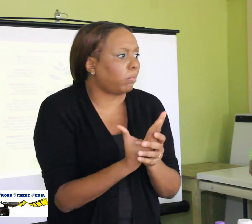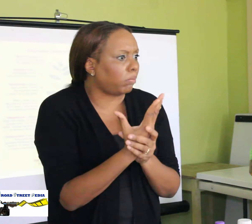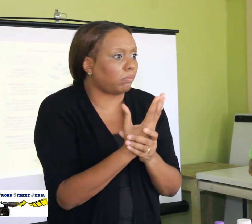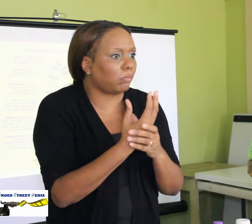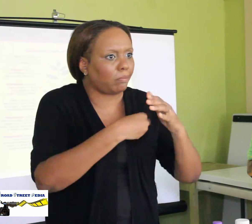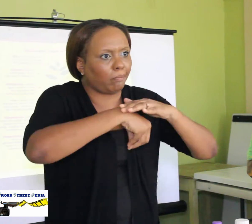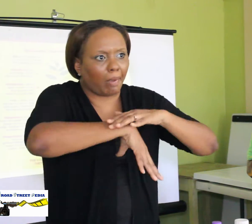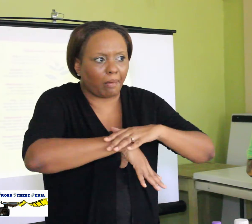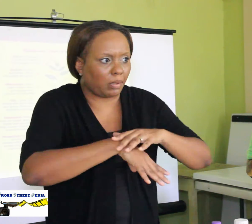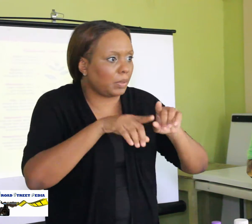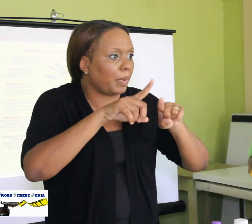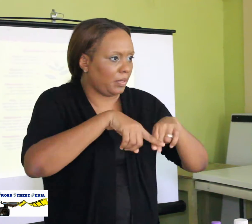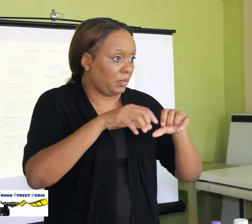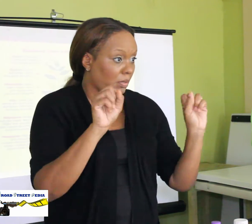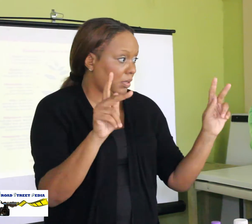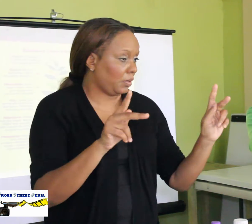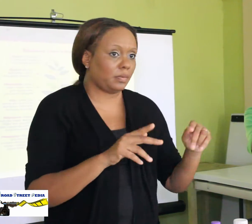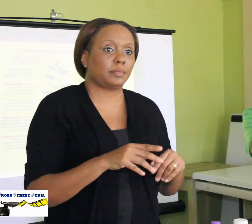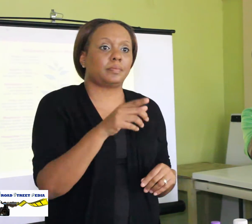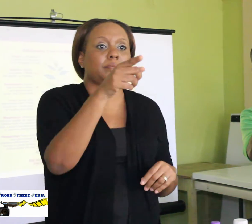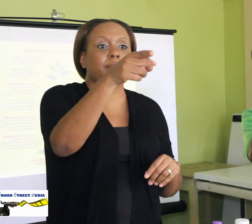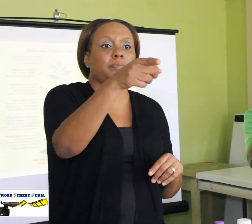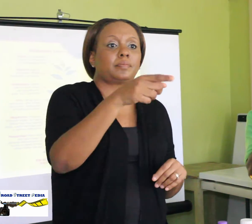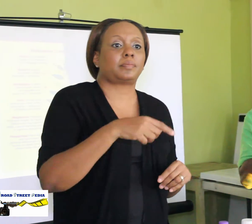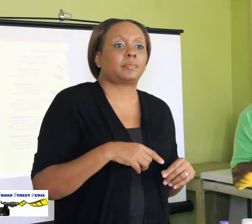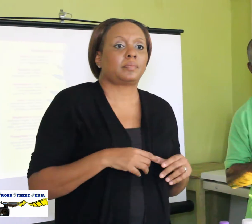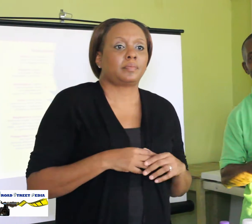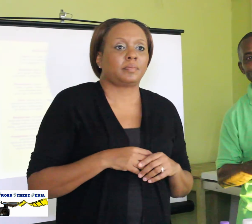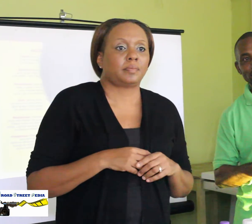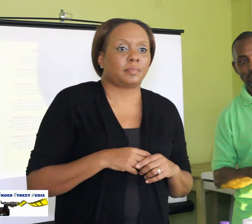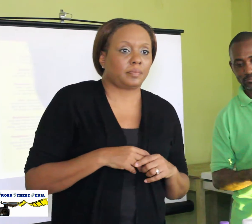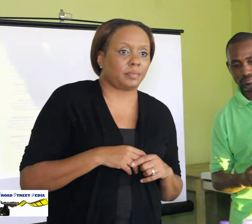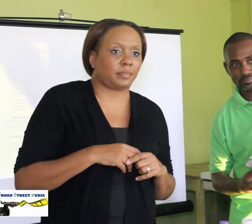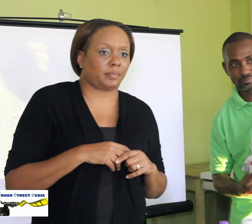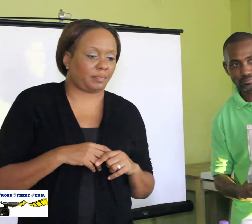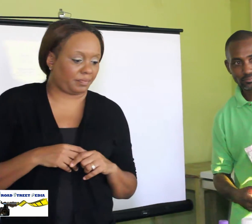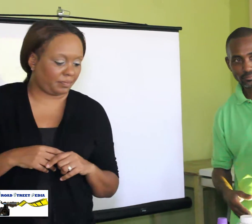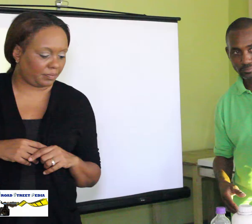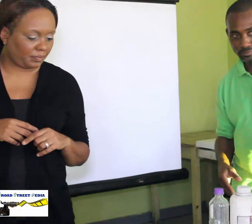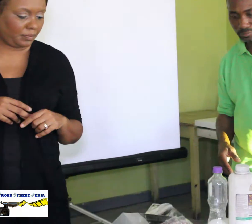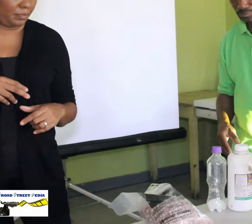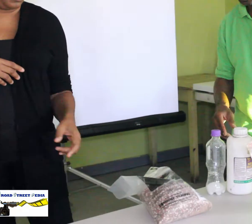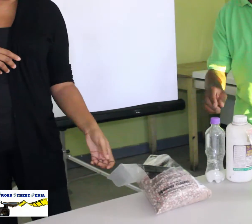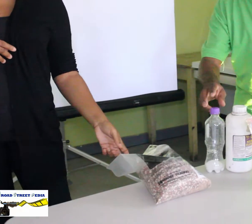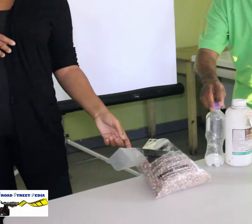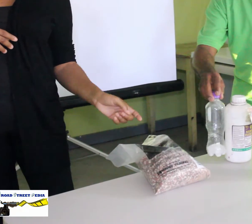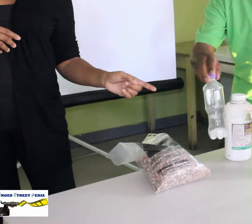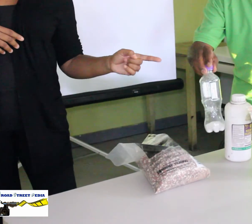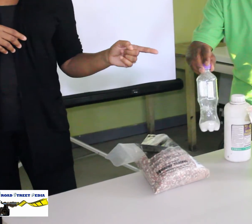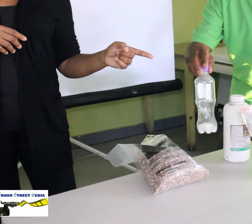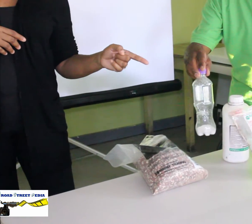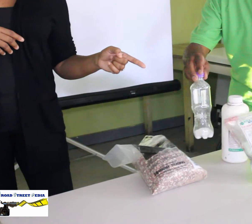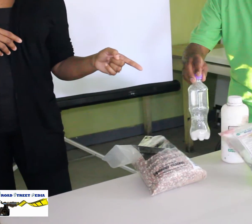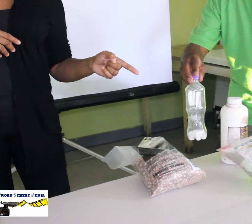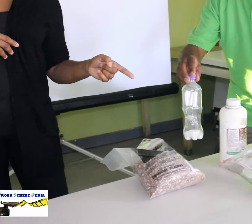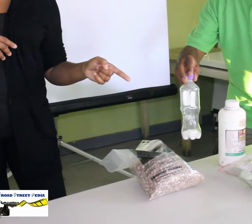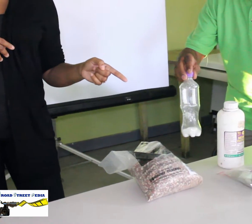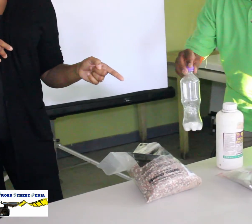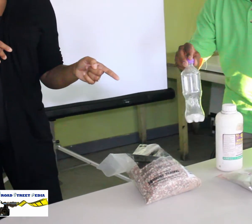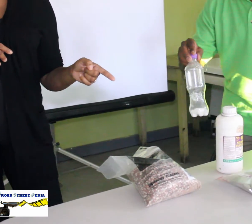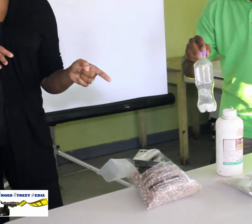the leaves. Do you have a question? The one in the plastic, one in the, right, you